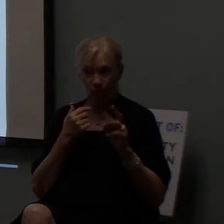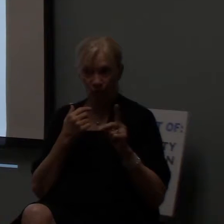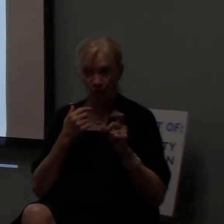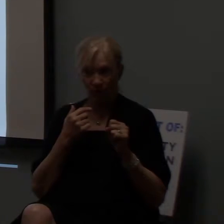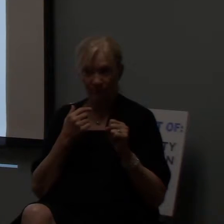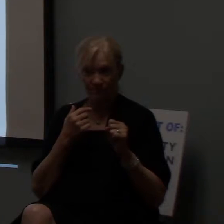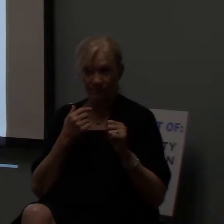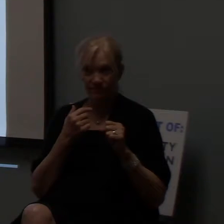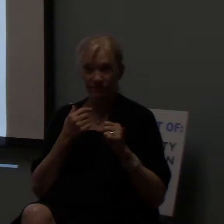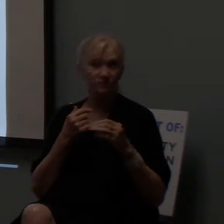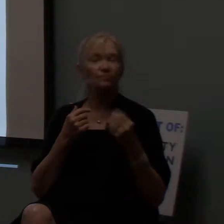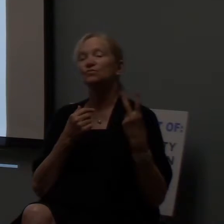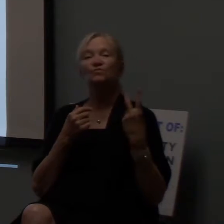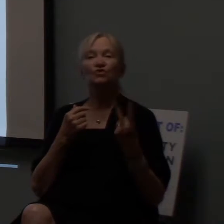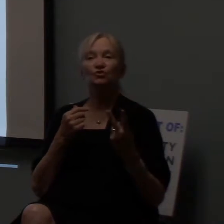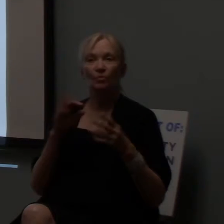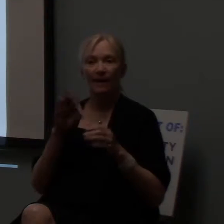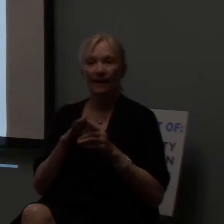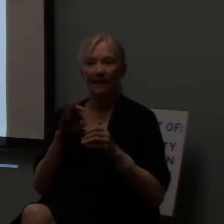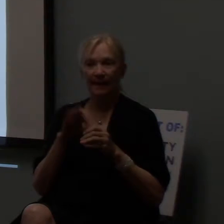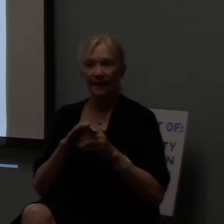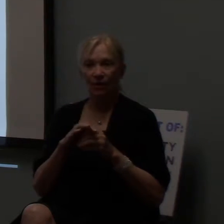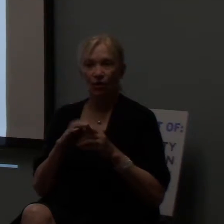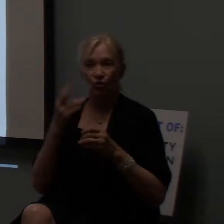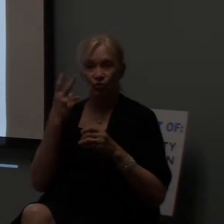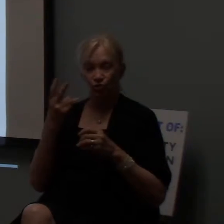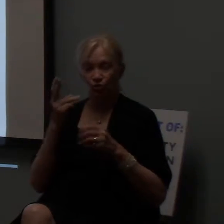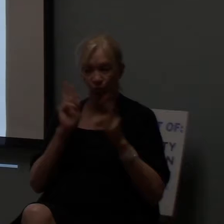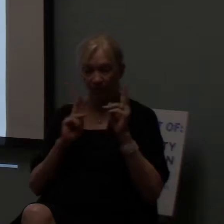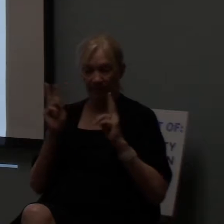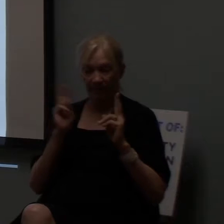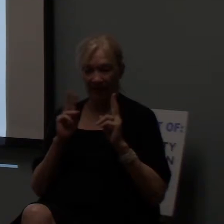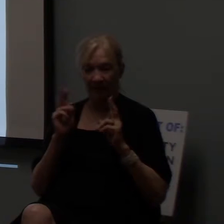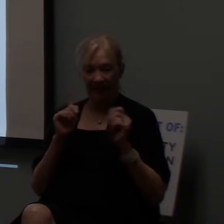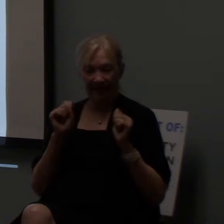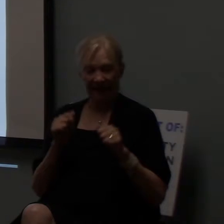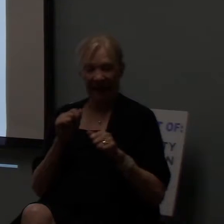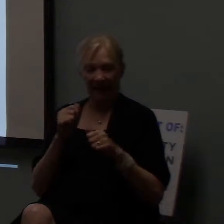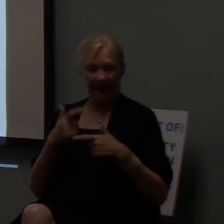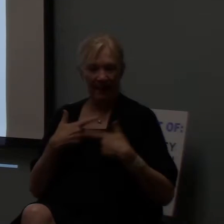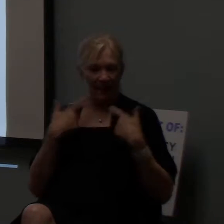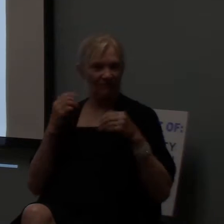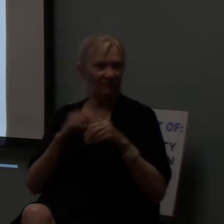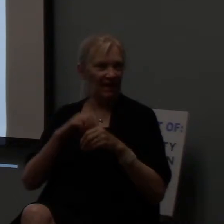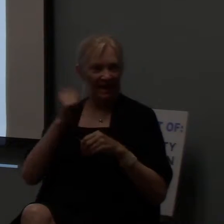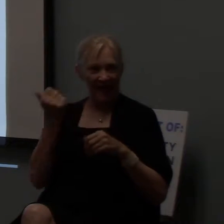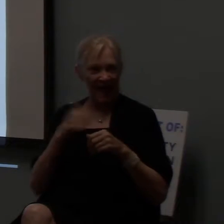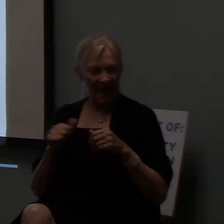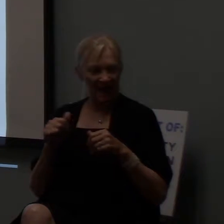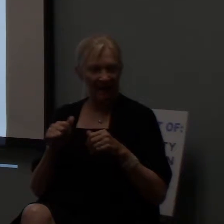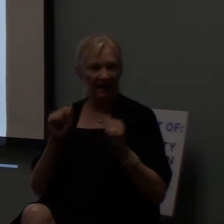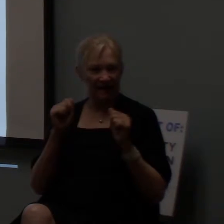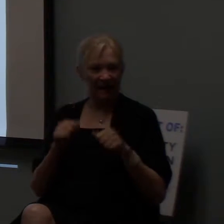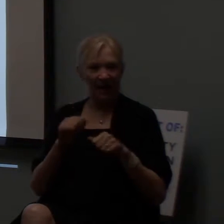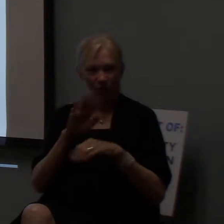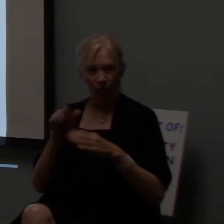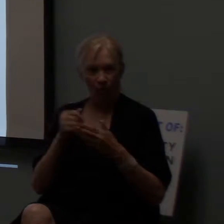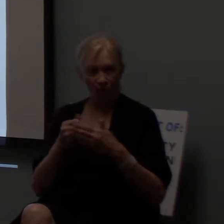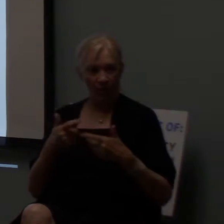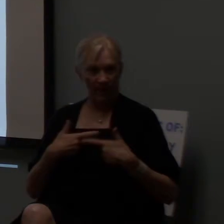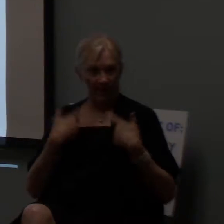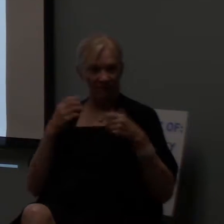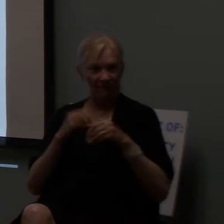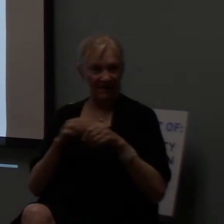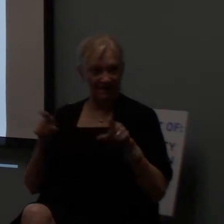and then 2 elected at large. And those 2 people who are elected at large can live in any of these 3 districts. They could all live in the same